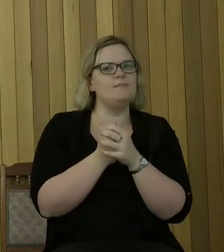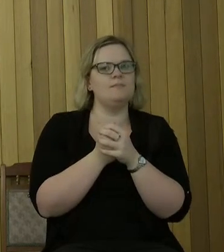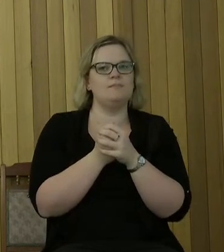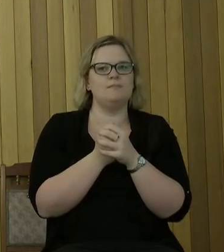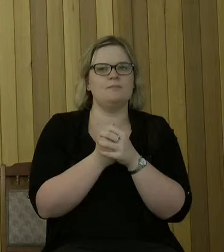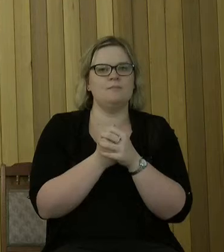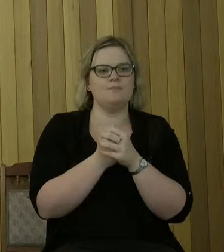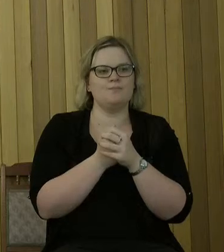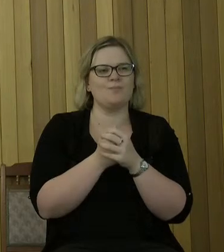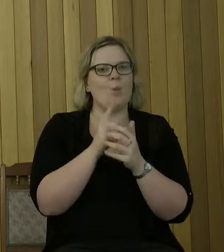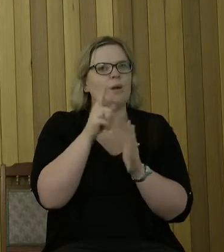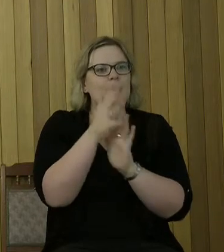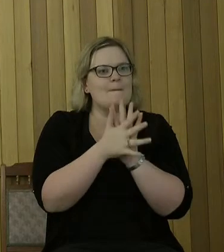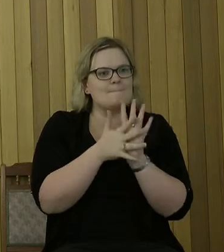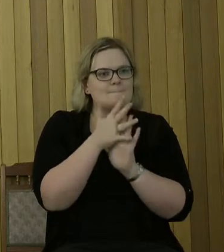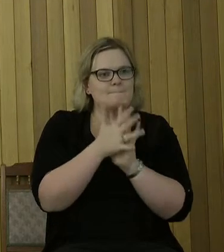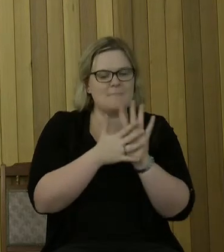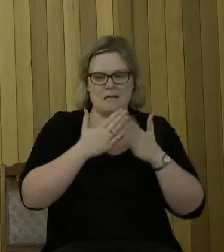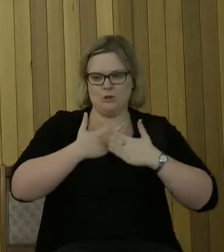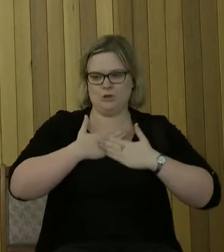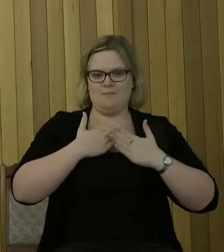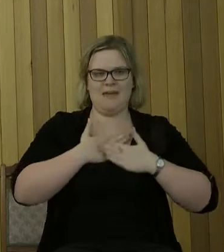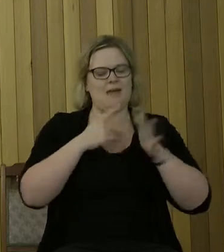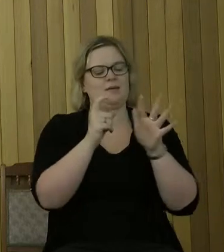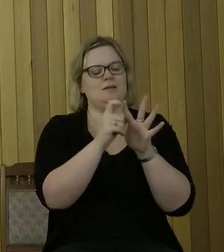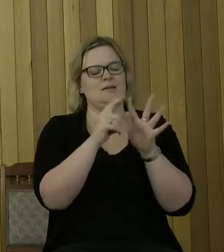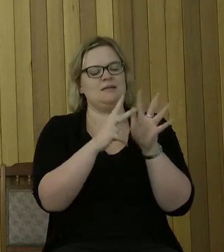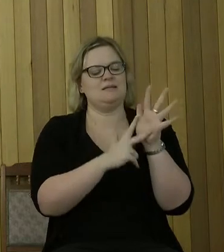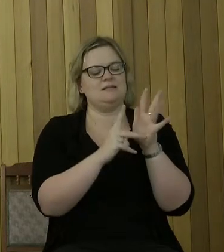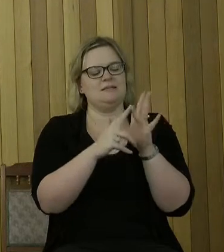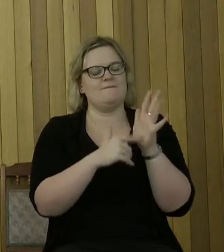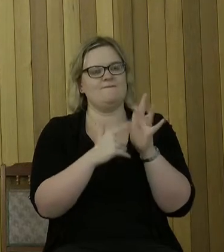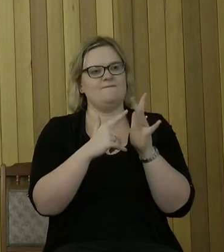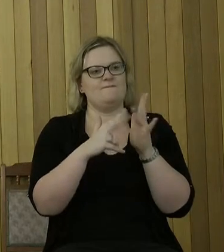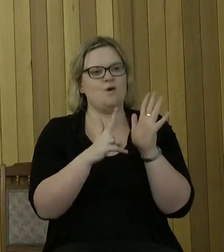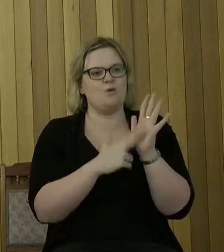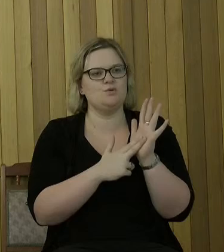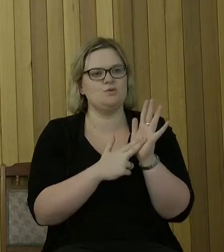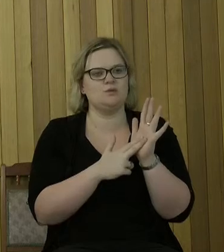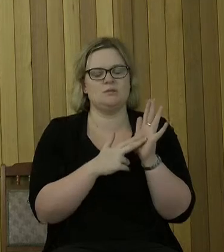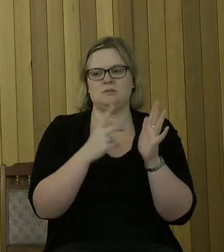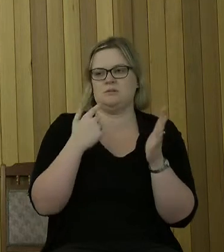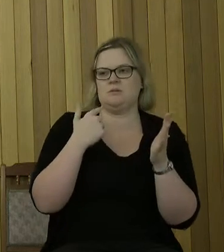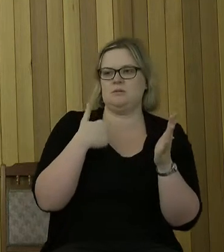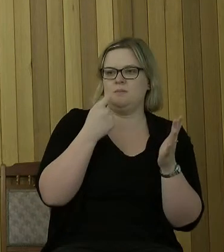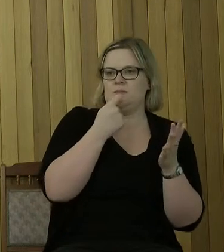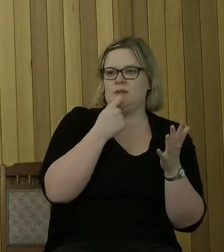What does devotion mean? Devotion for me was a word I grew up with. Morning devotions.